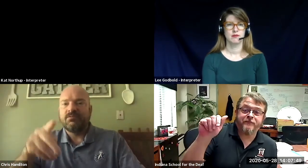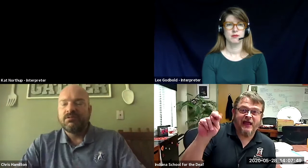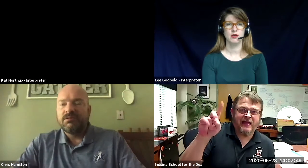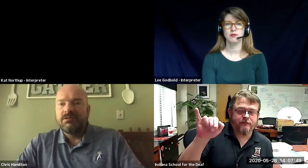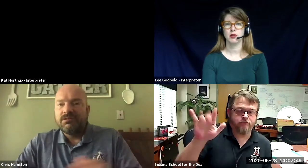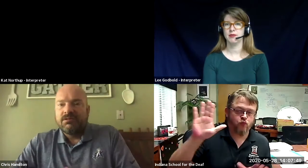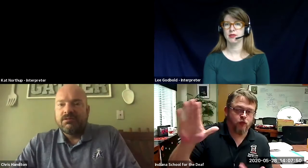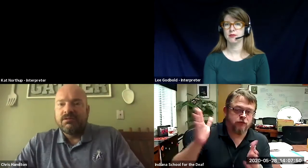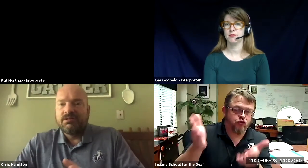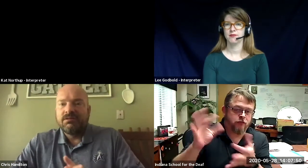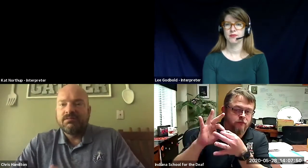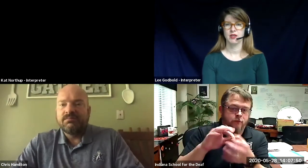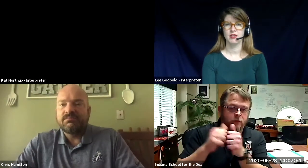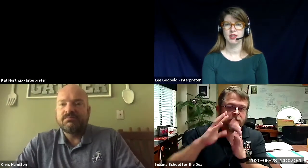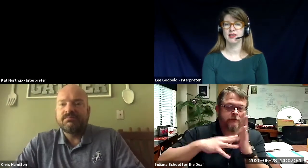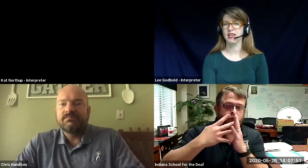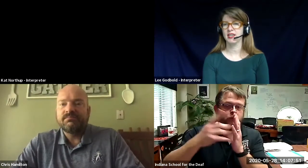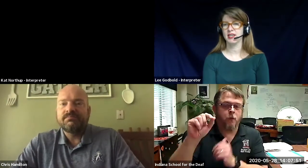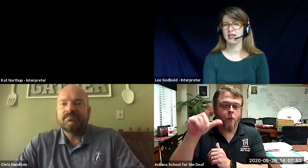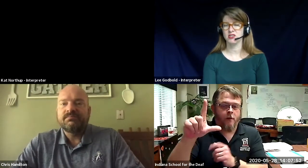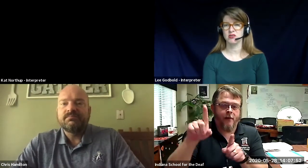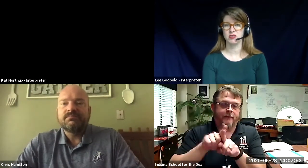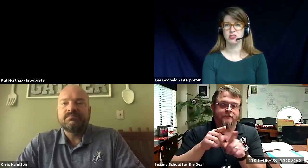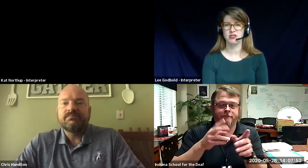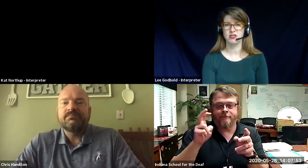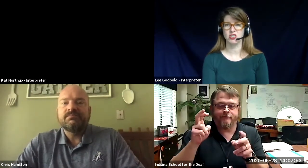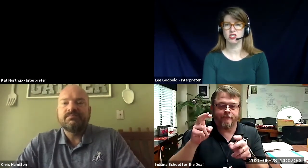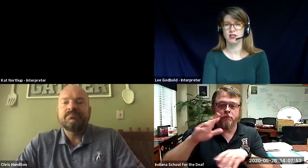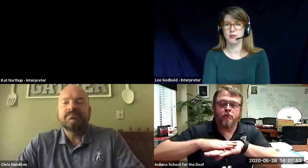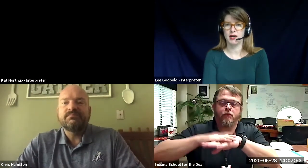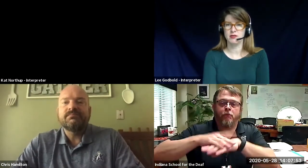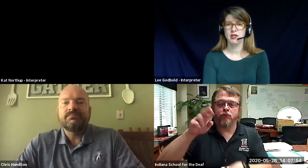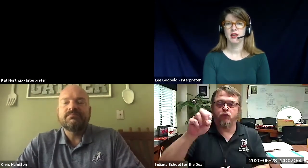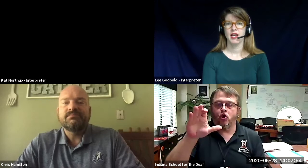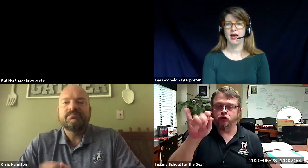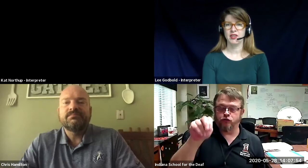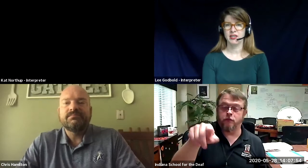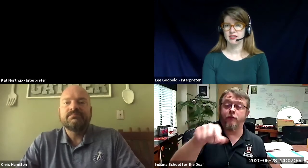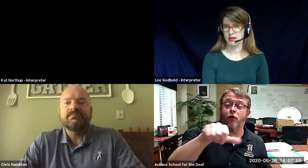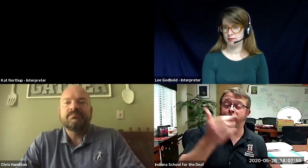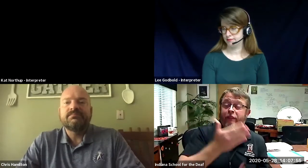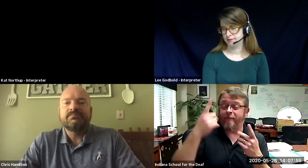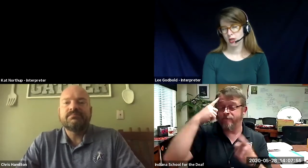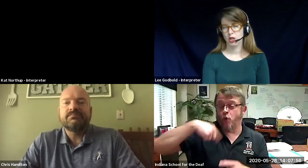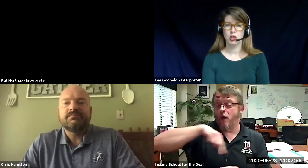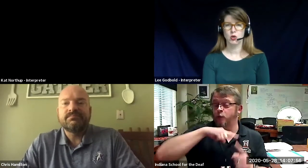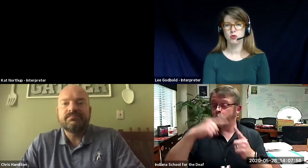Oh, go ahead, Matthew. Yeah, I think Andy had actually a really good suggestion about having some